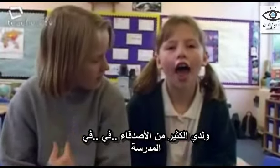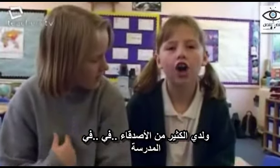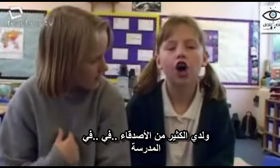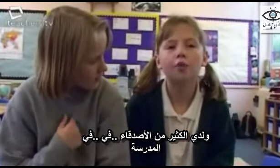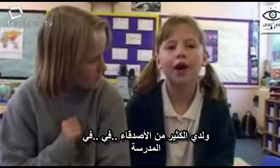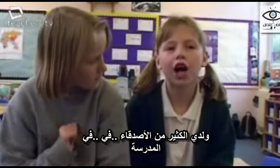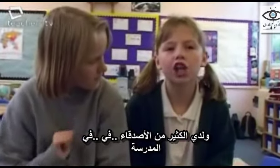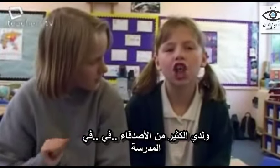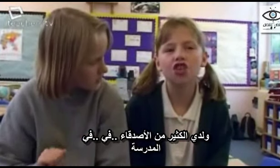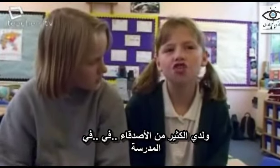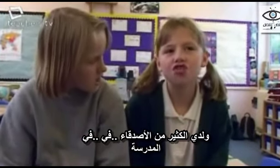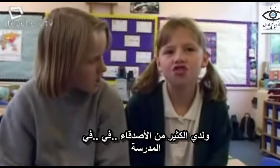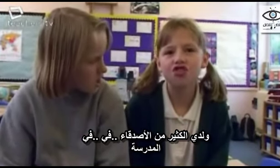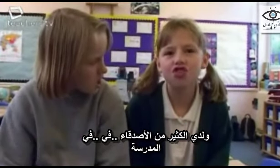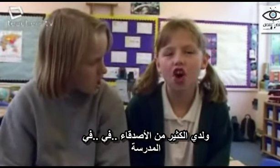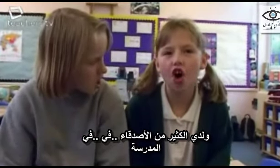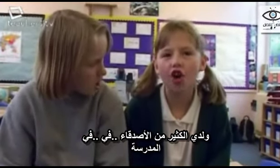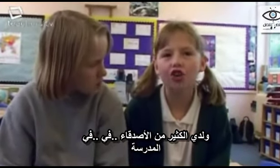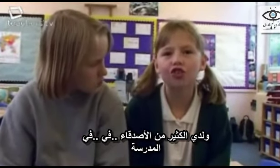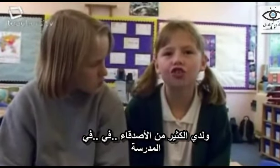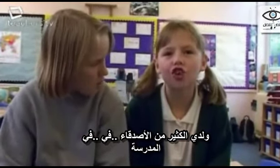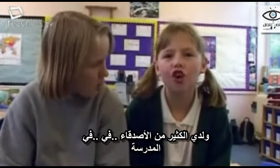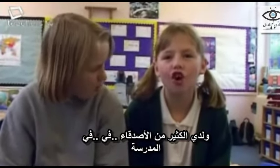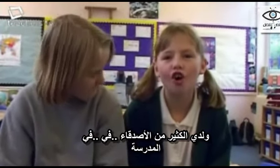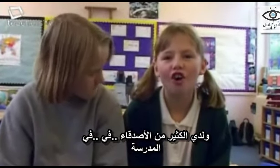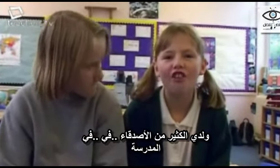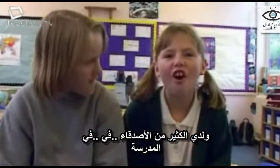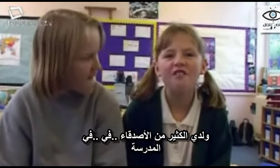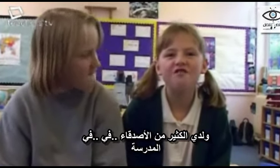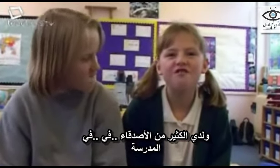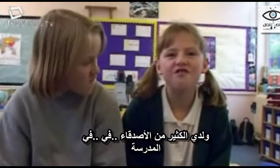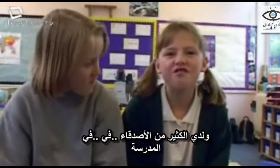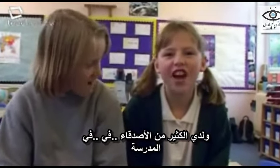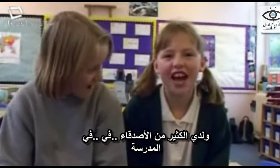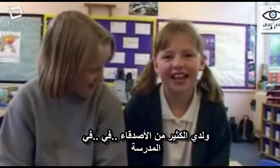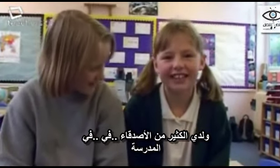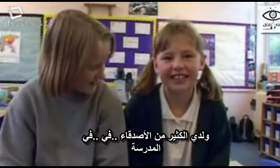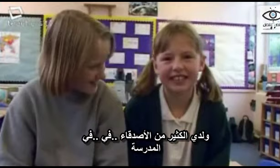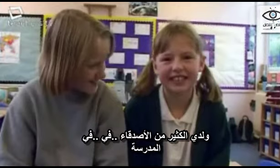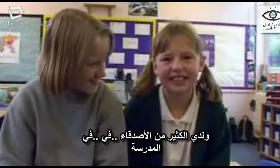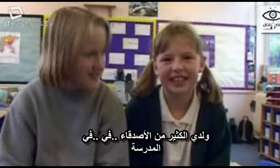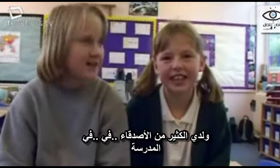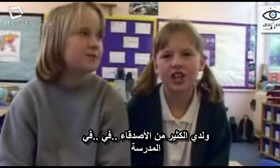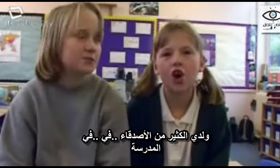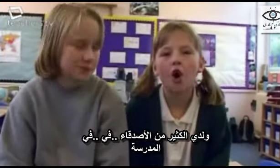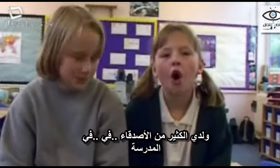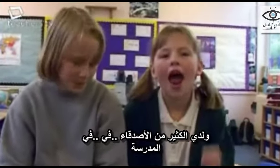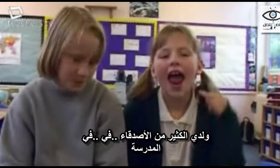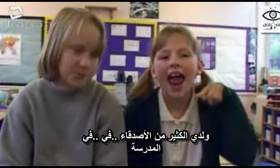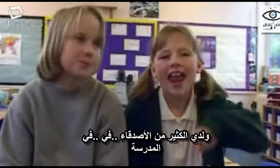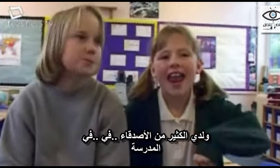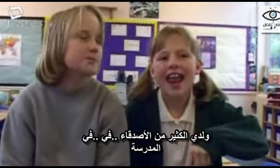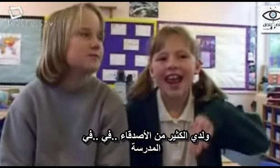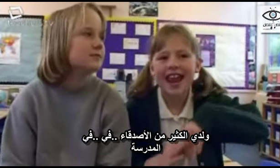I got about loads of friends